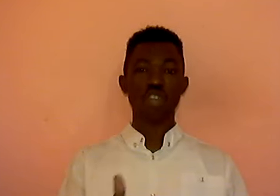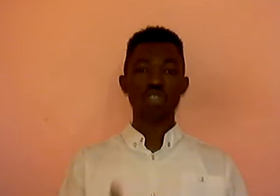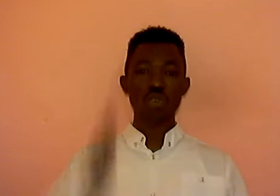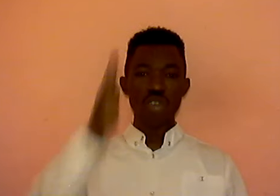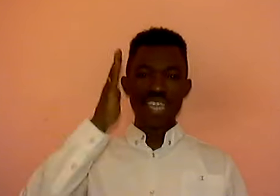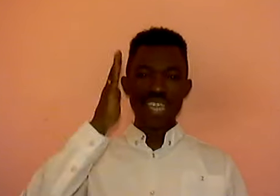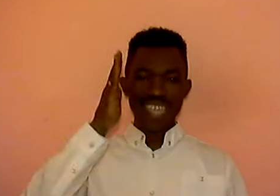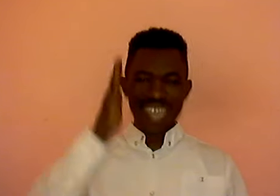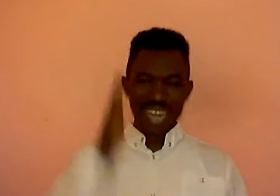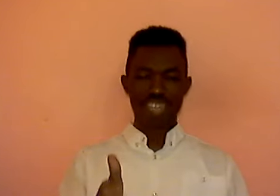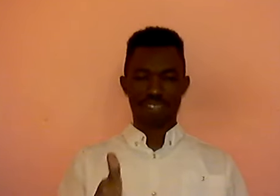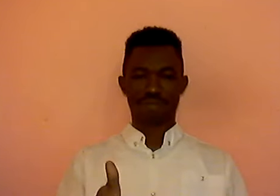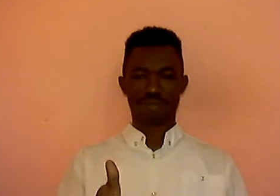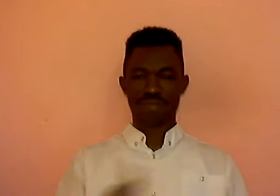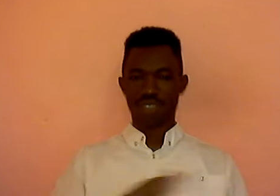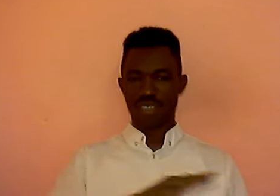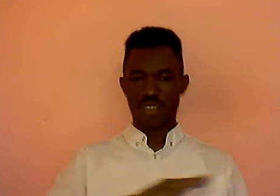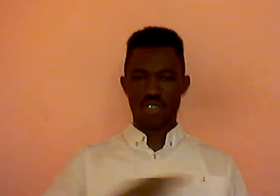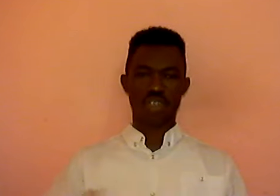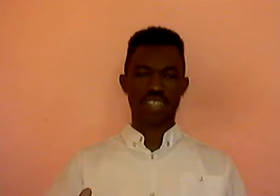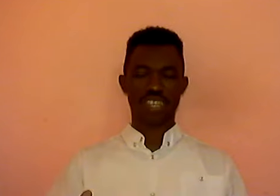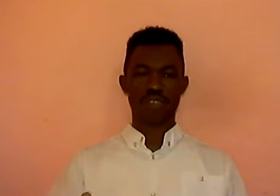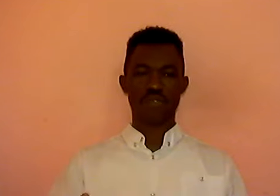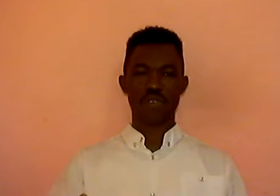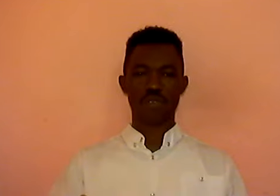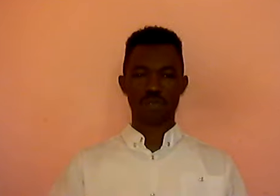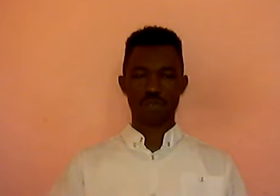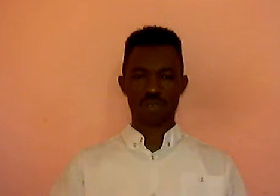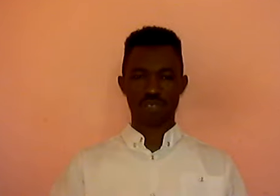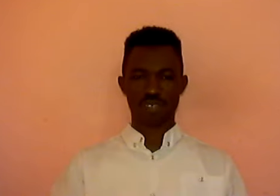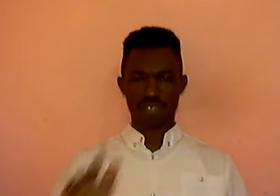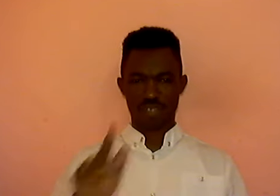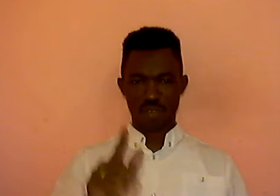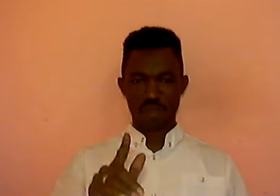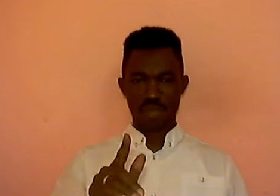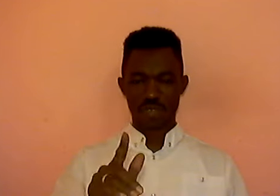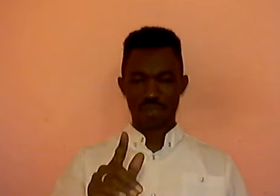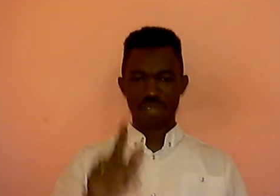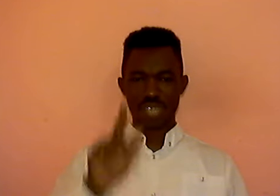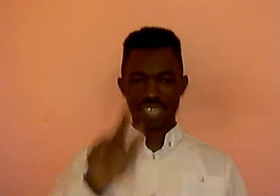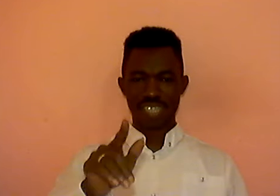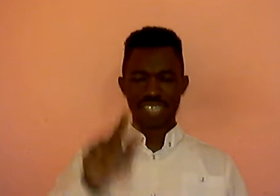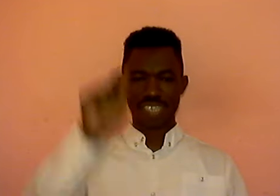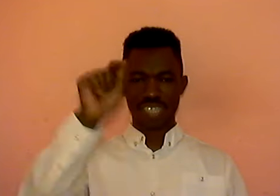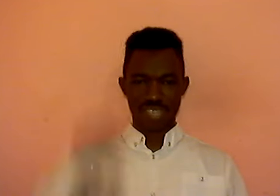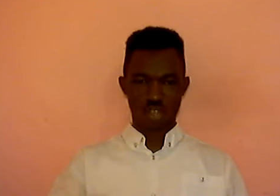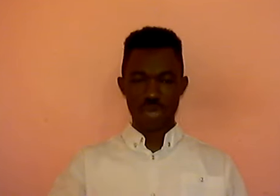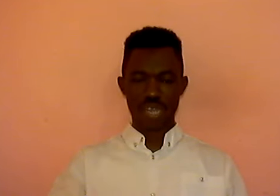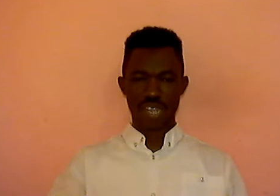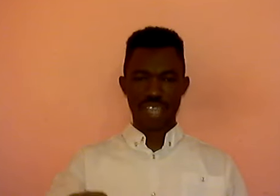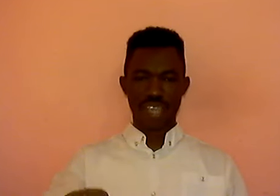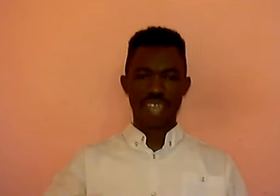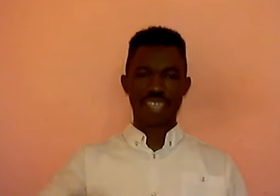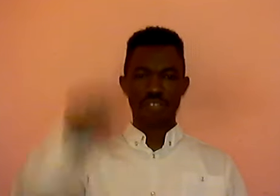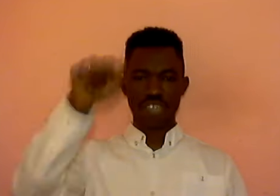go clean, nothing for you. God bless you. This is the decree that heaven